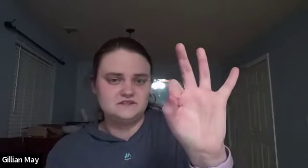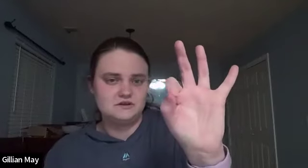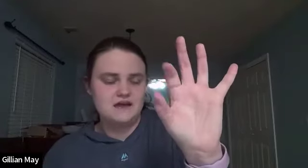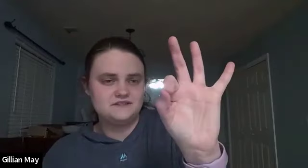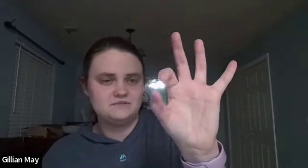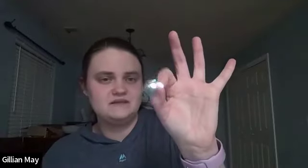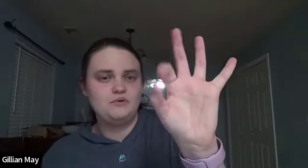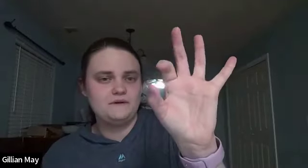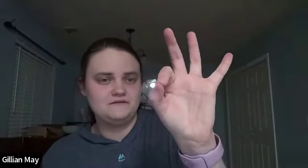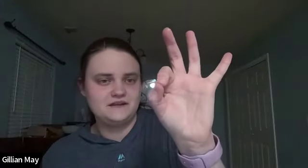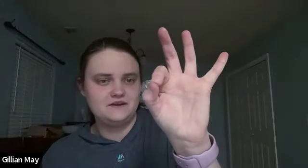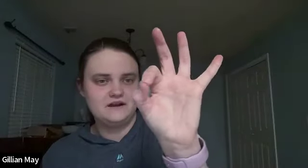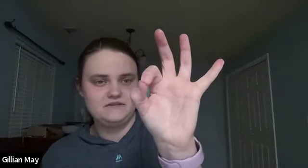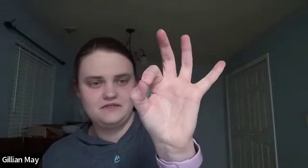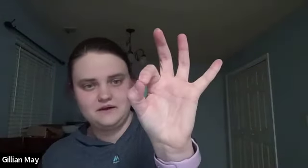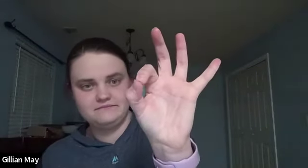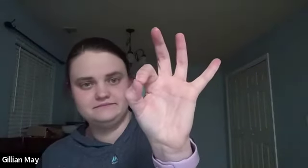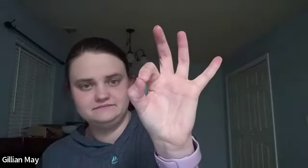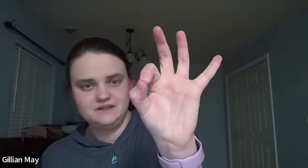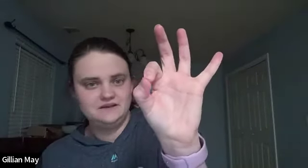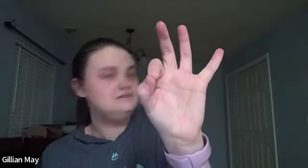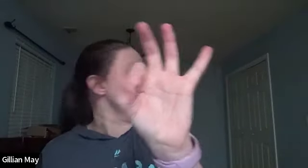So F is going to be the pointer finger and the thumb.